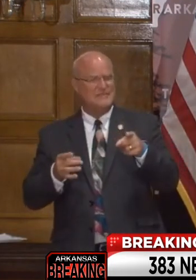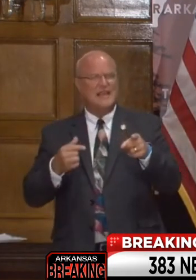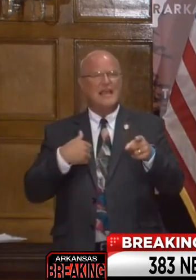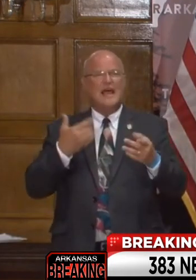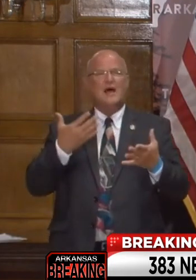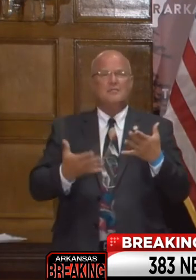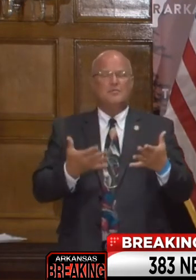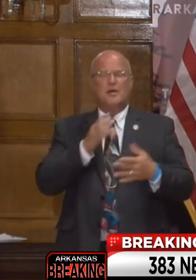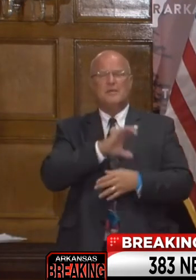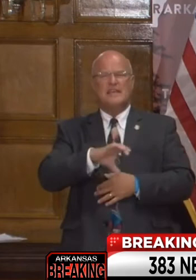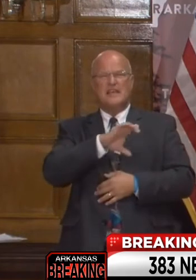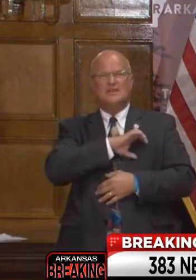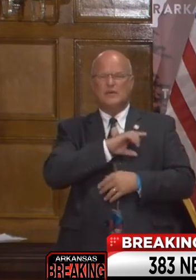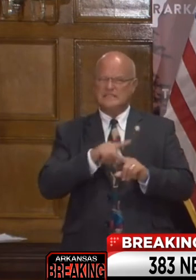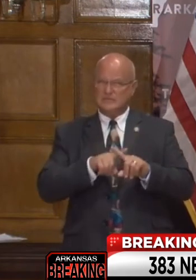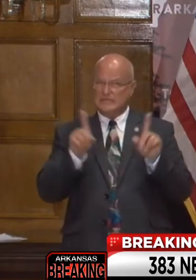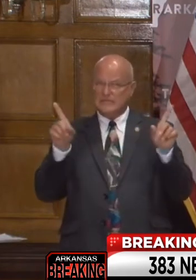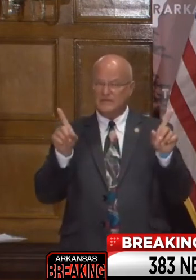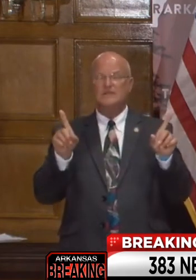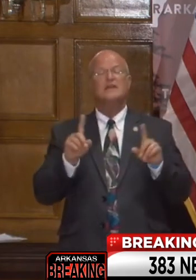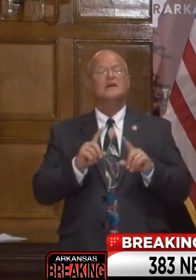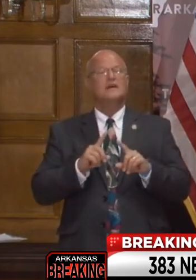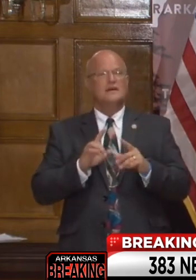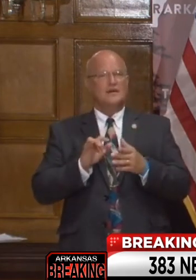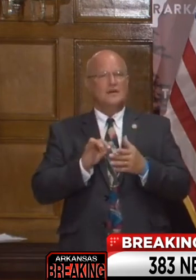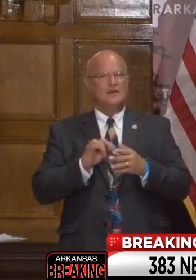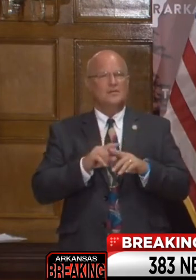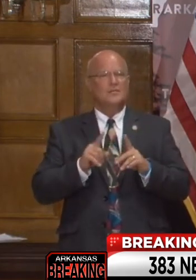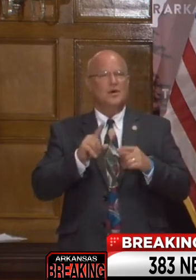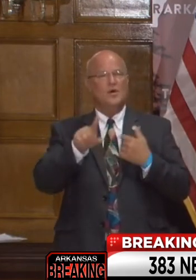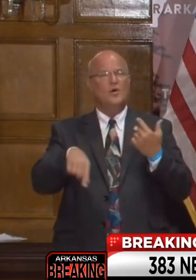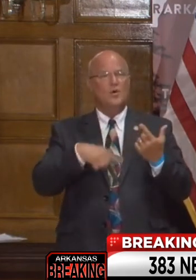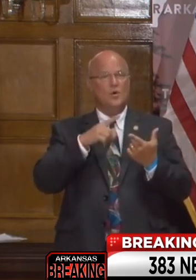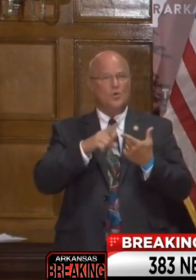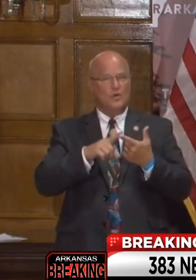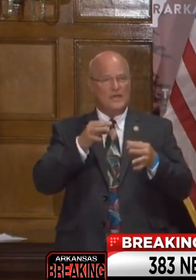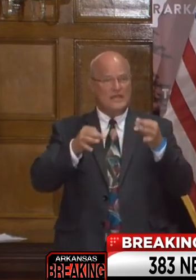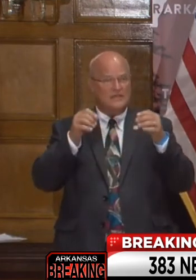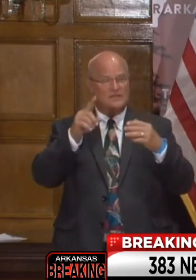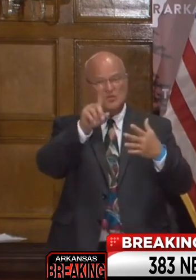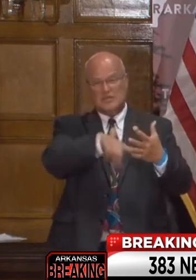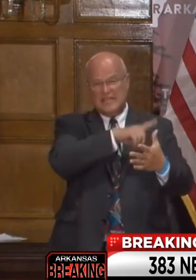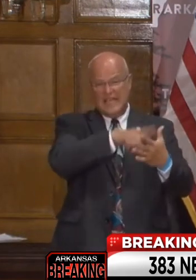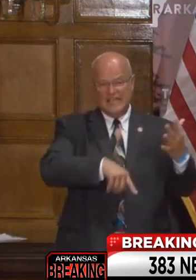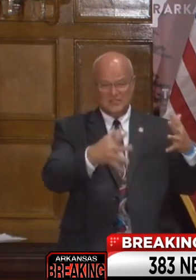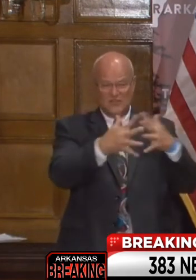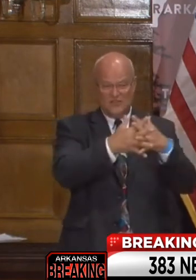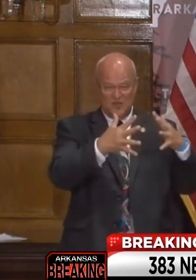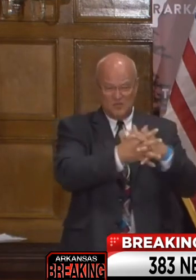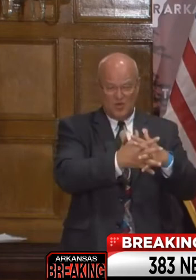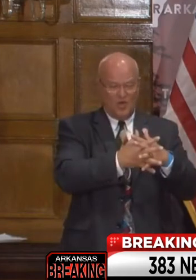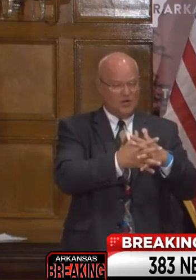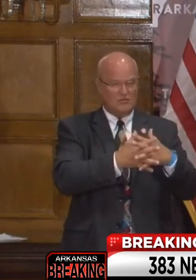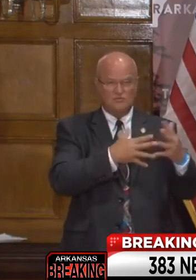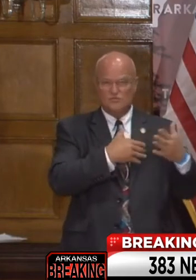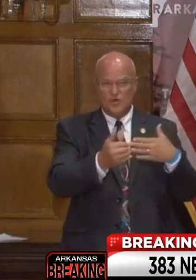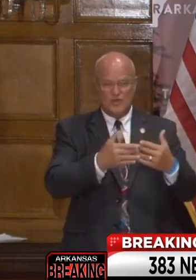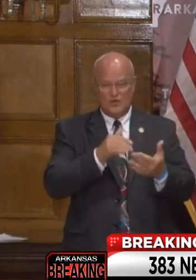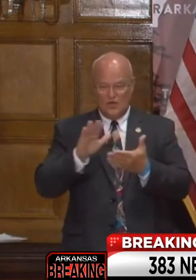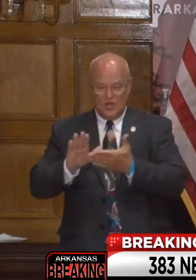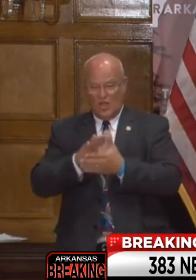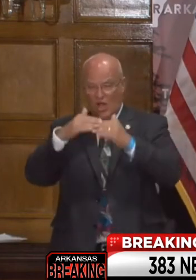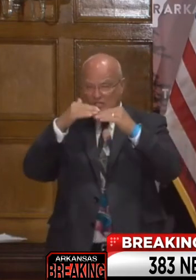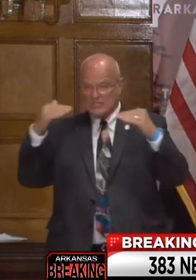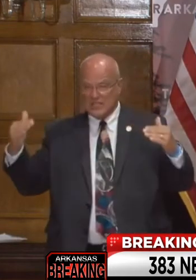I'd probably characterize it in a different way, that if you canceled football, whether it's at the